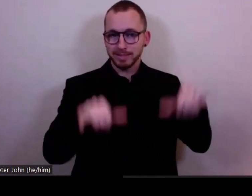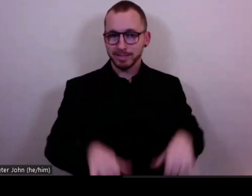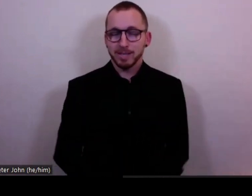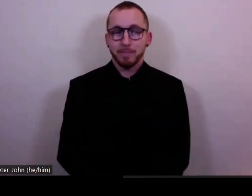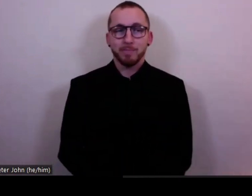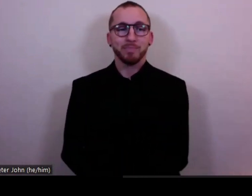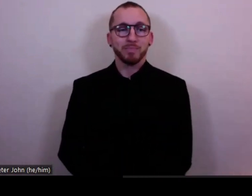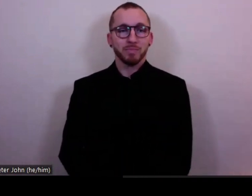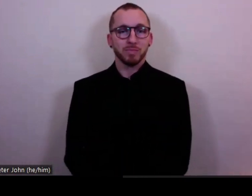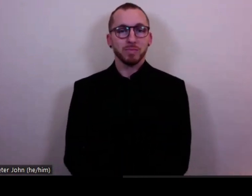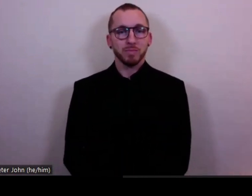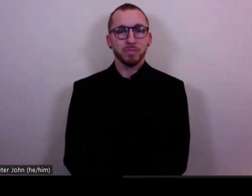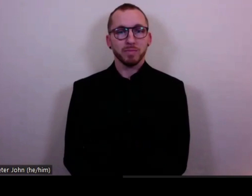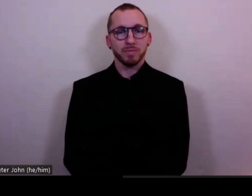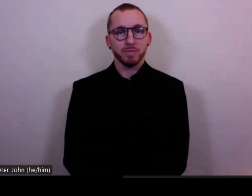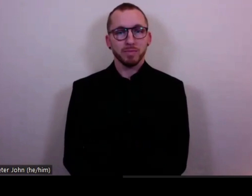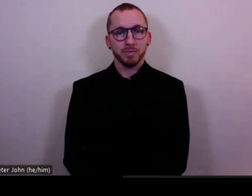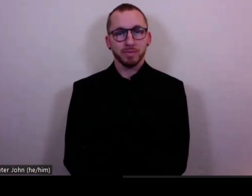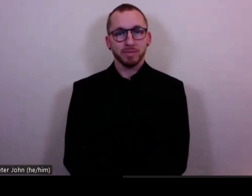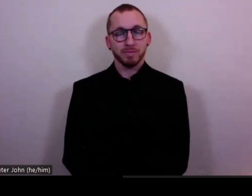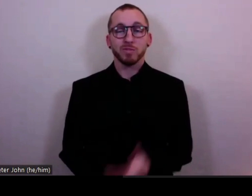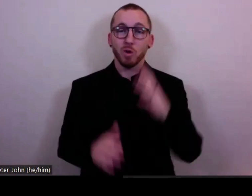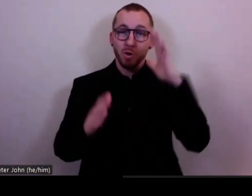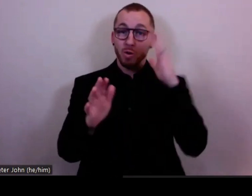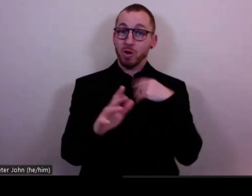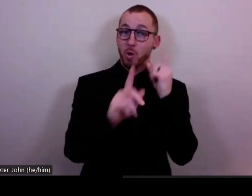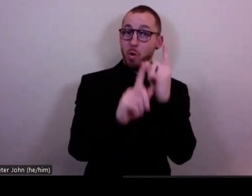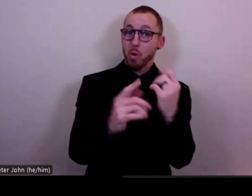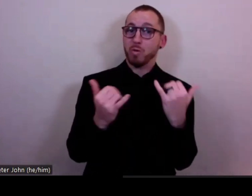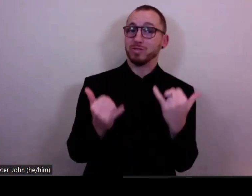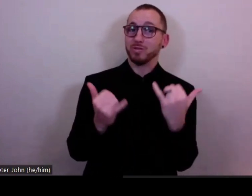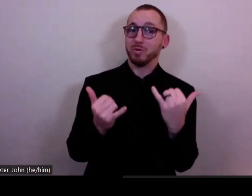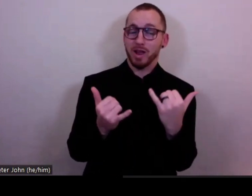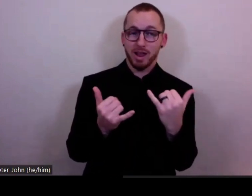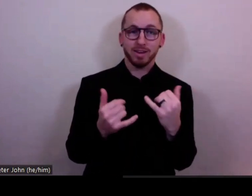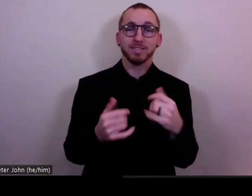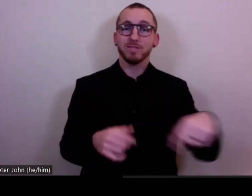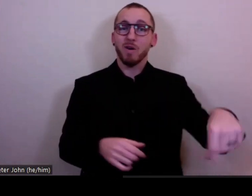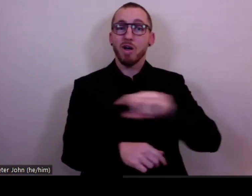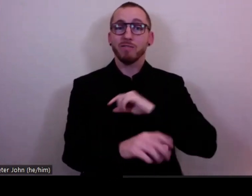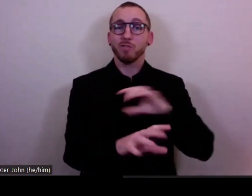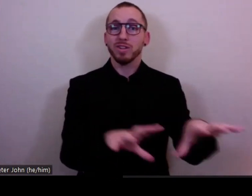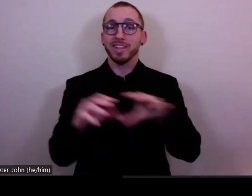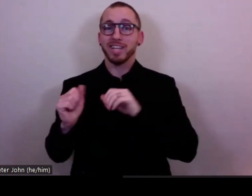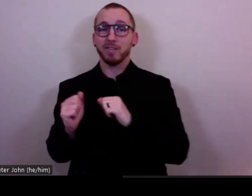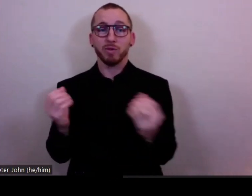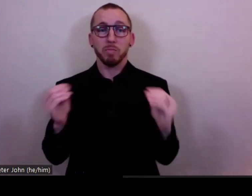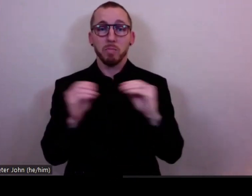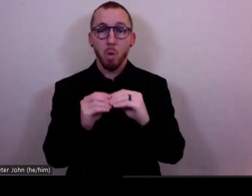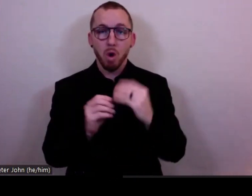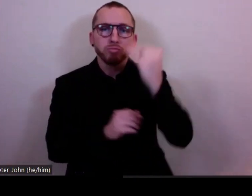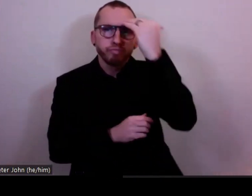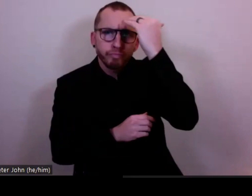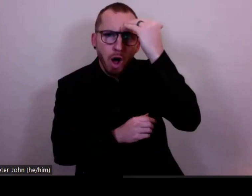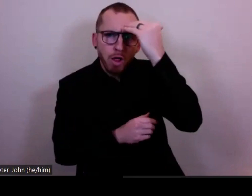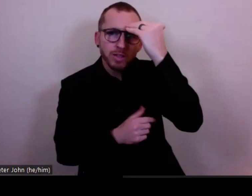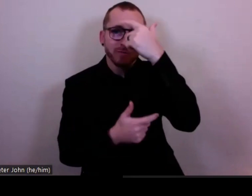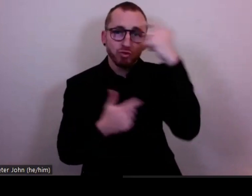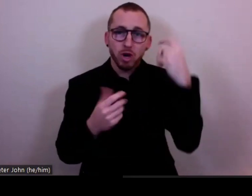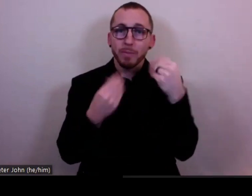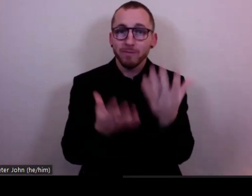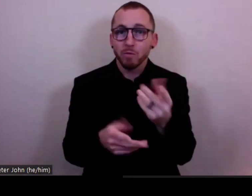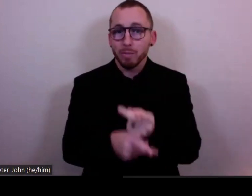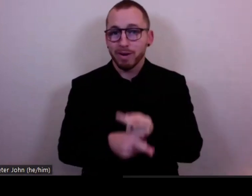step away as a more trauma-informed community, which is our theme for today. So this is a journey, just to give a little